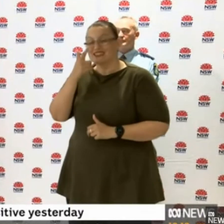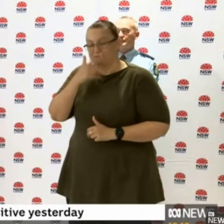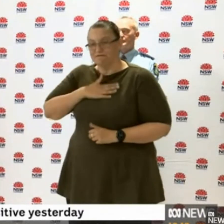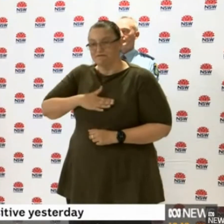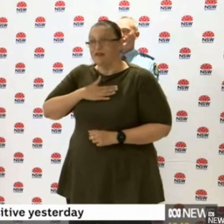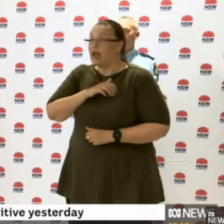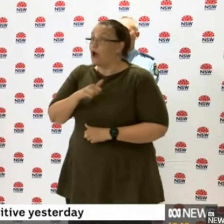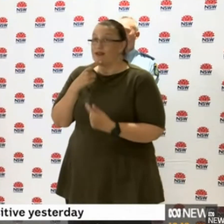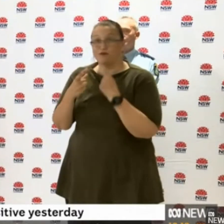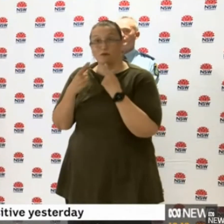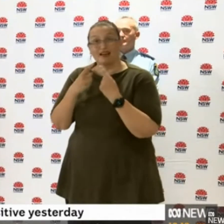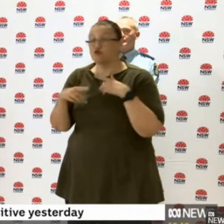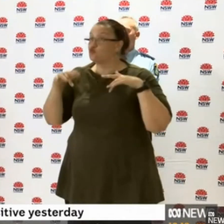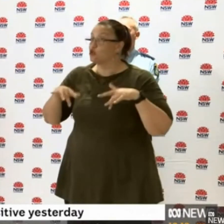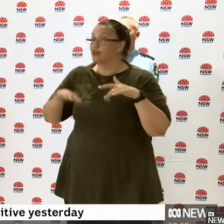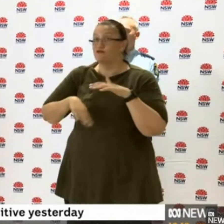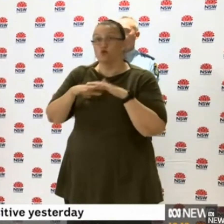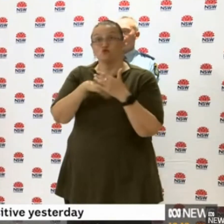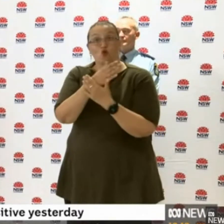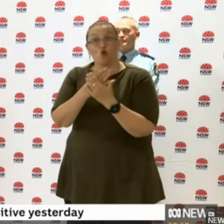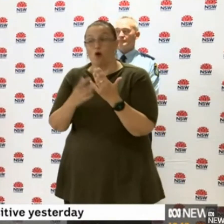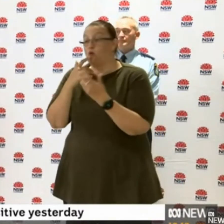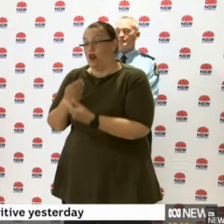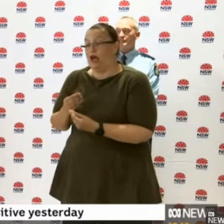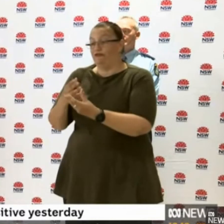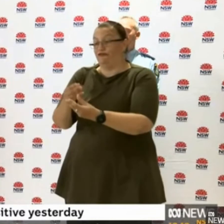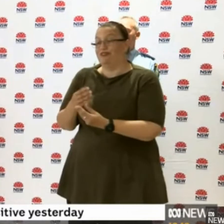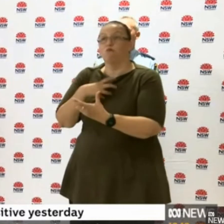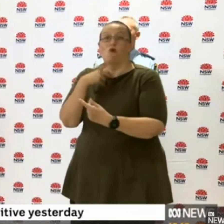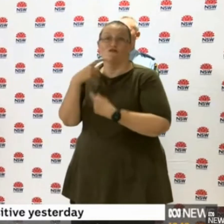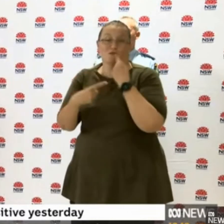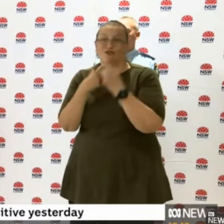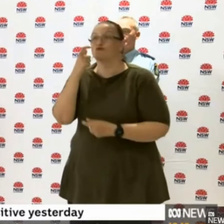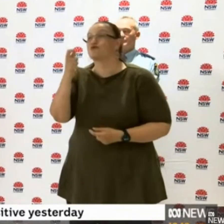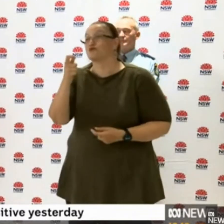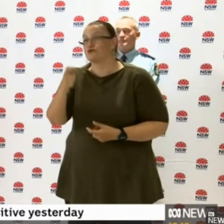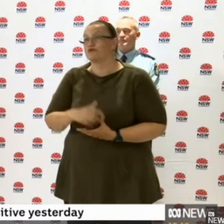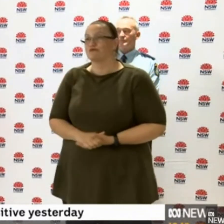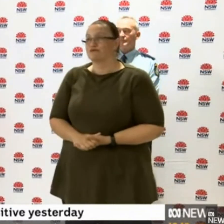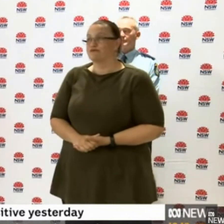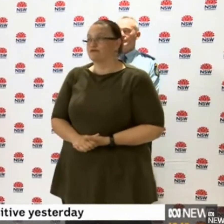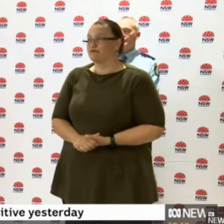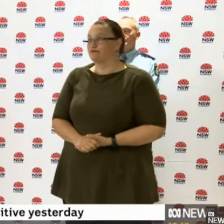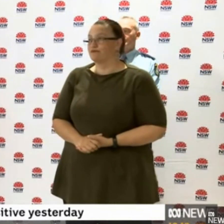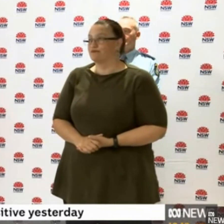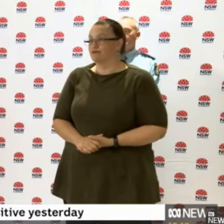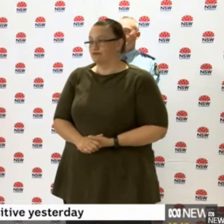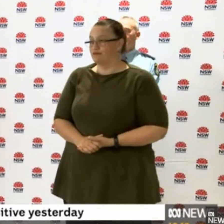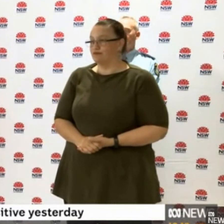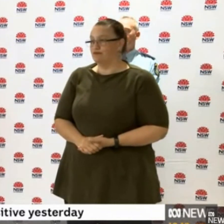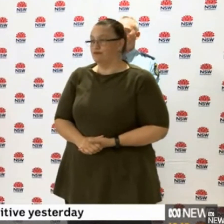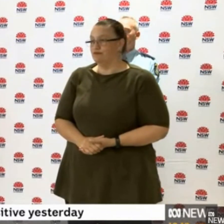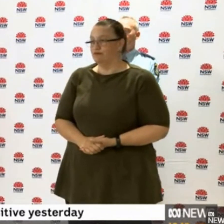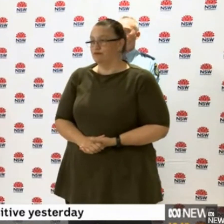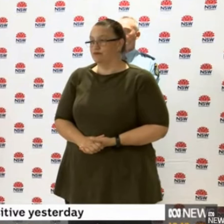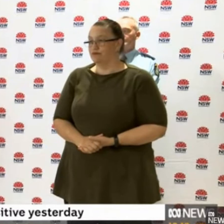our information, as new information emerges, we'll be updating that advice. I just wanted to highlight a couple of venues that have